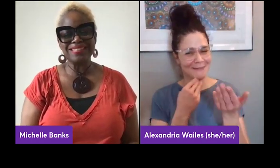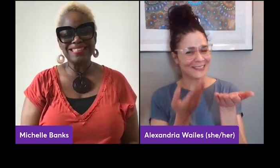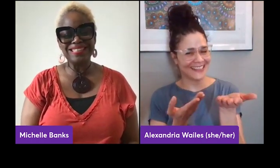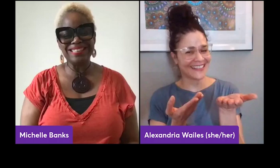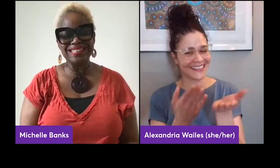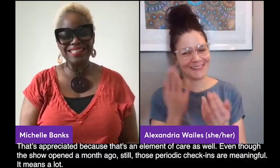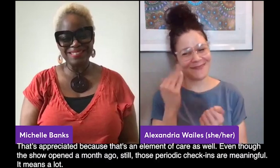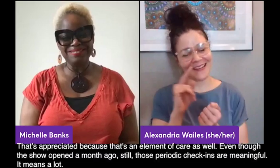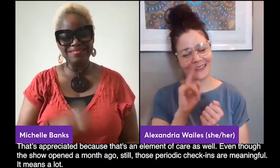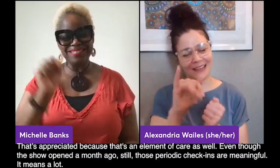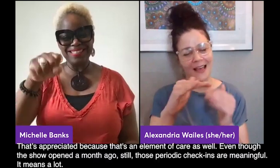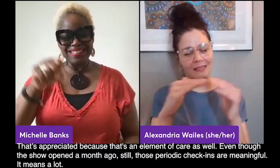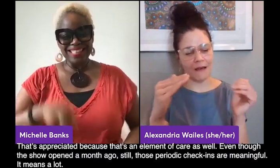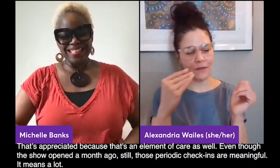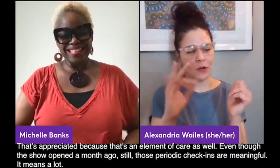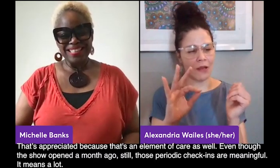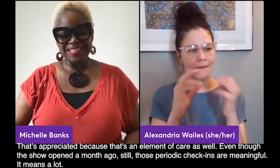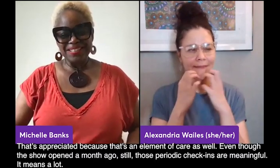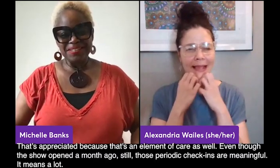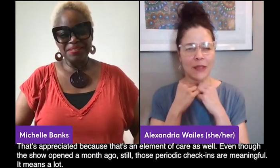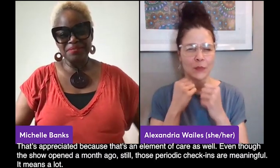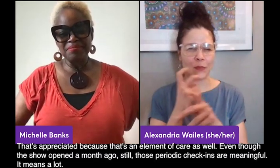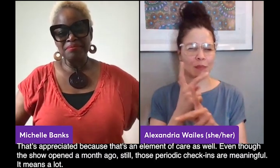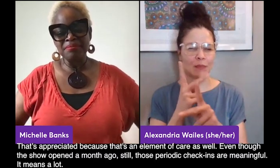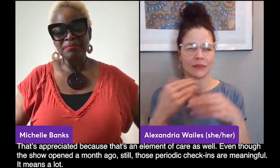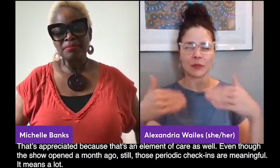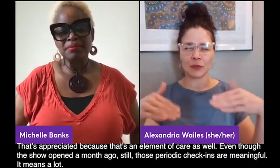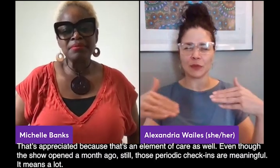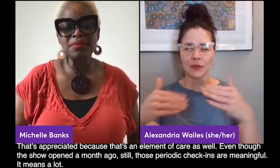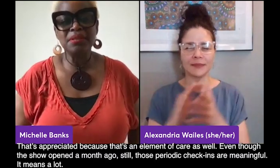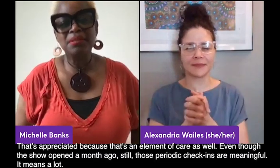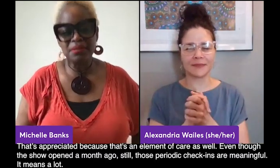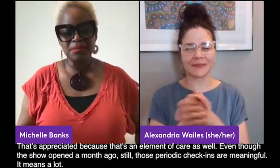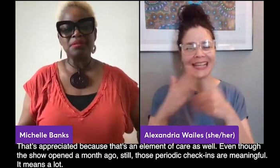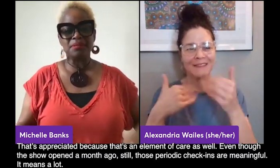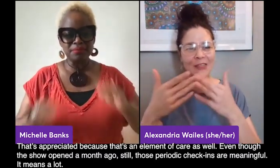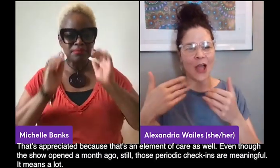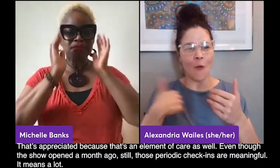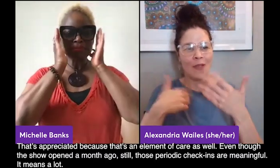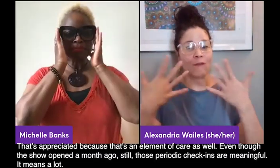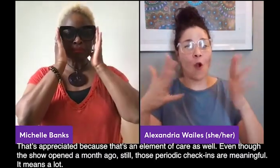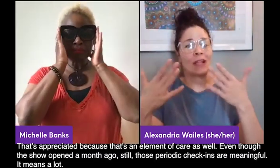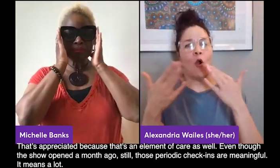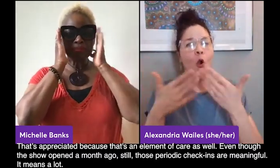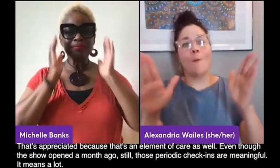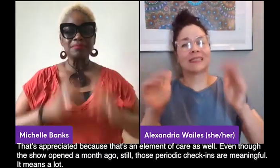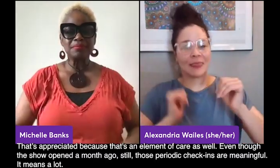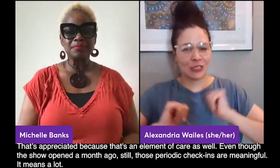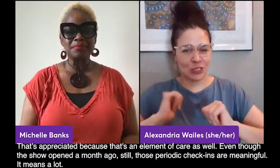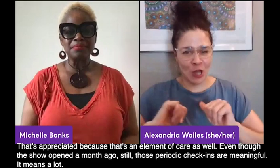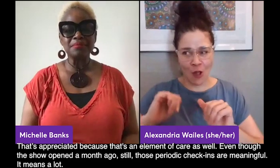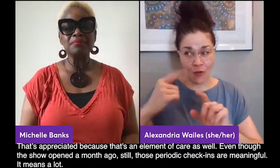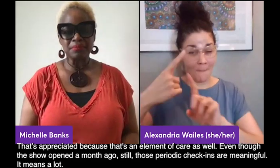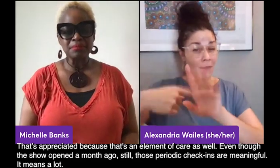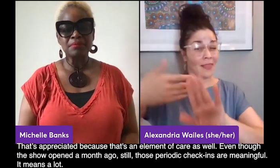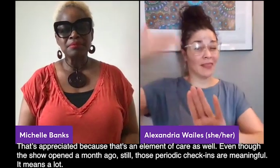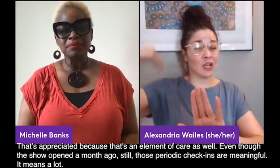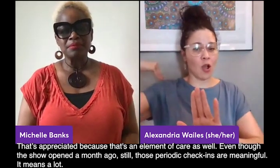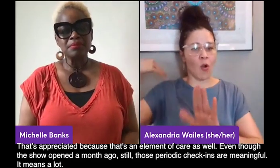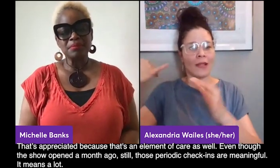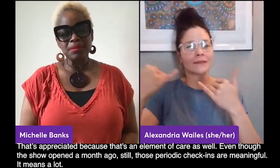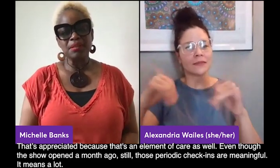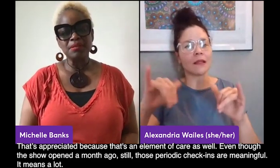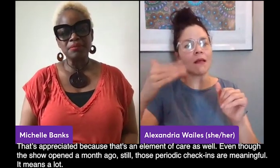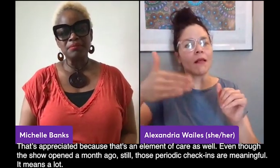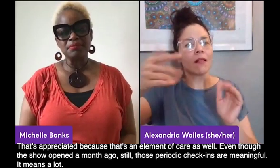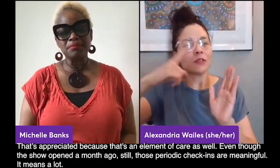That's appreciated because that's an element of care as well. Even though the show opened a month ago, still, those periodic check-ins